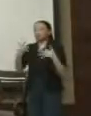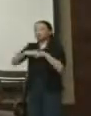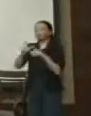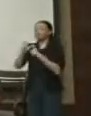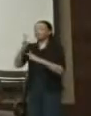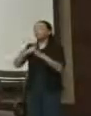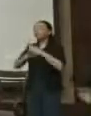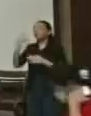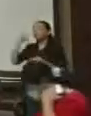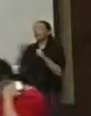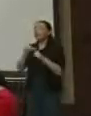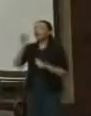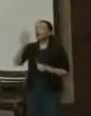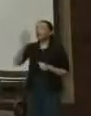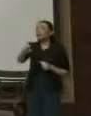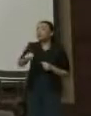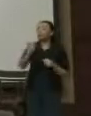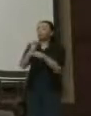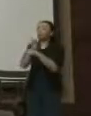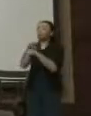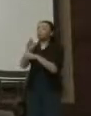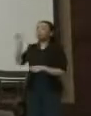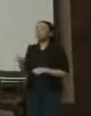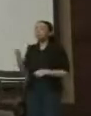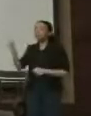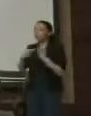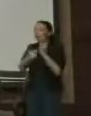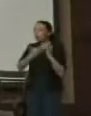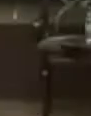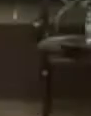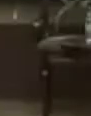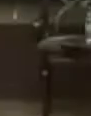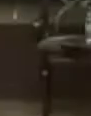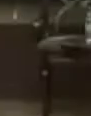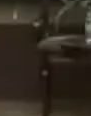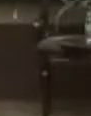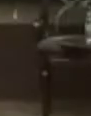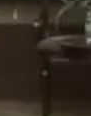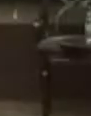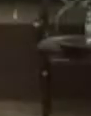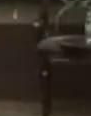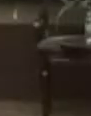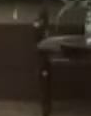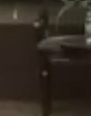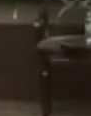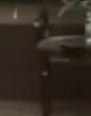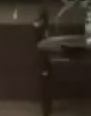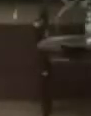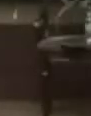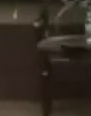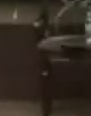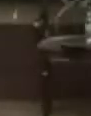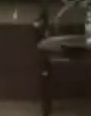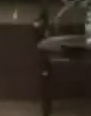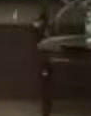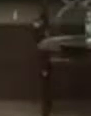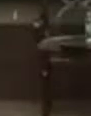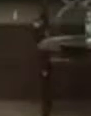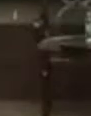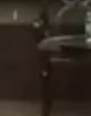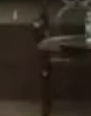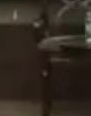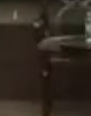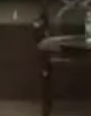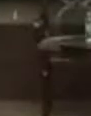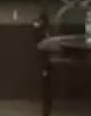an accessibility consultant. Smita has been working for the advancement of human rights of persons with all